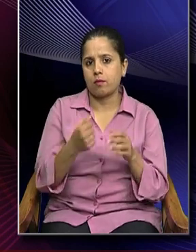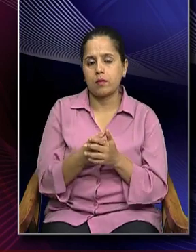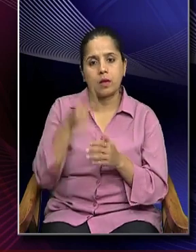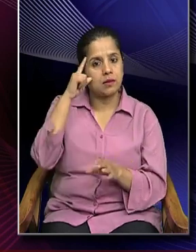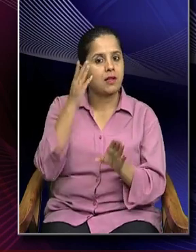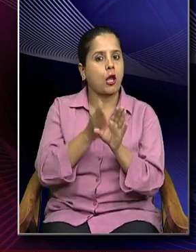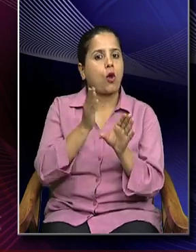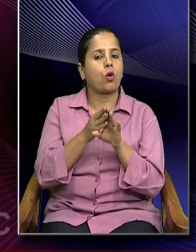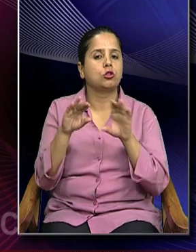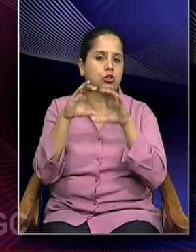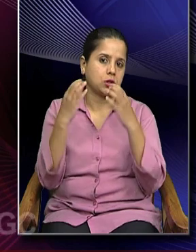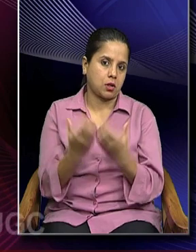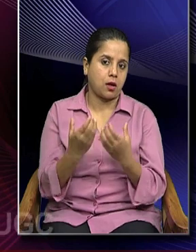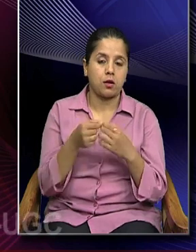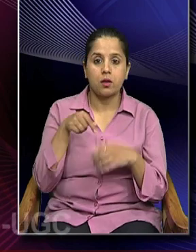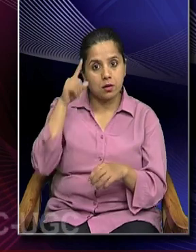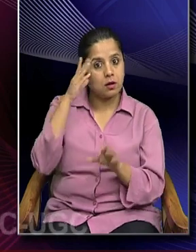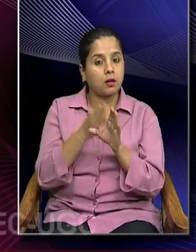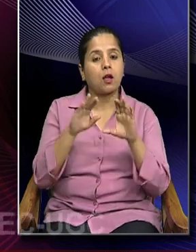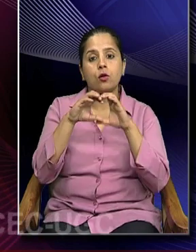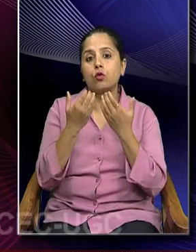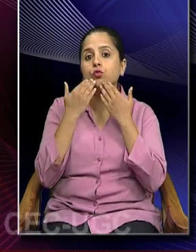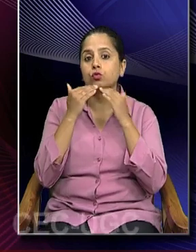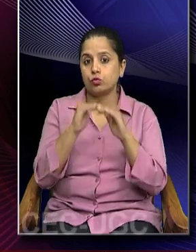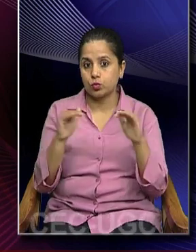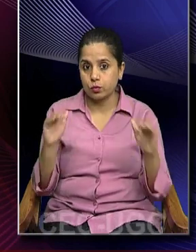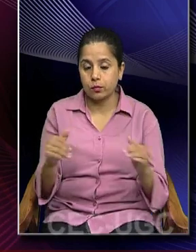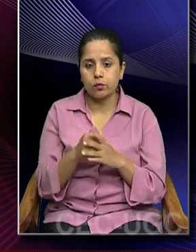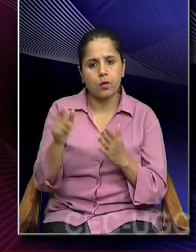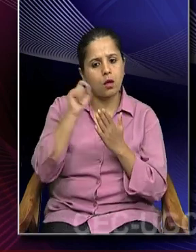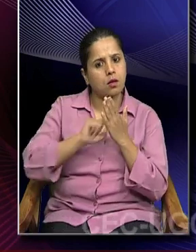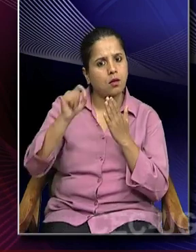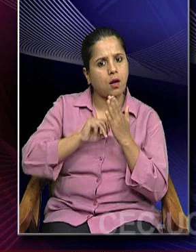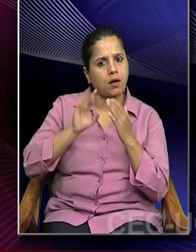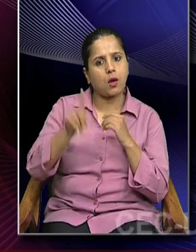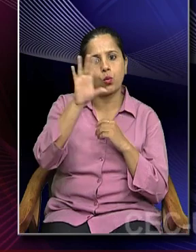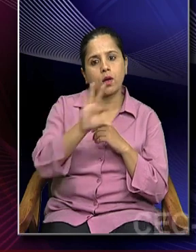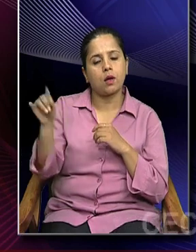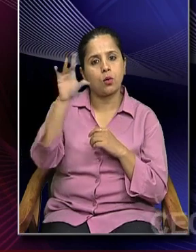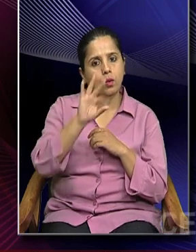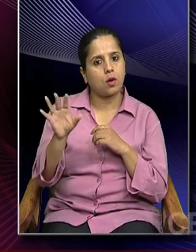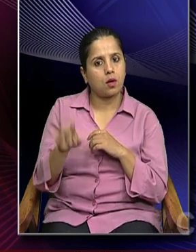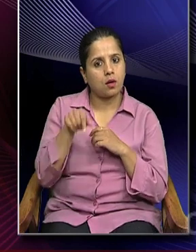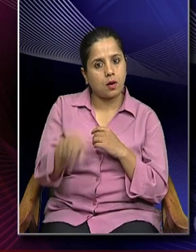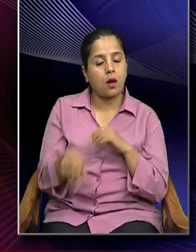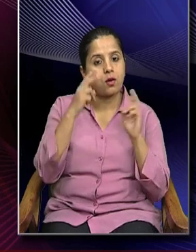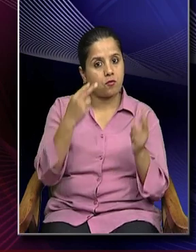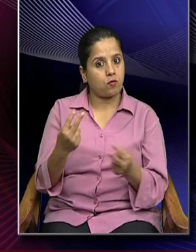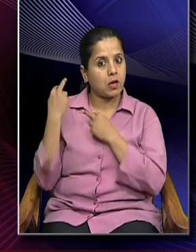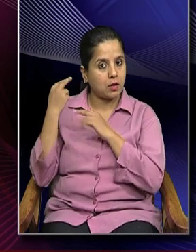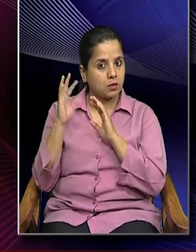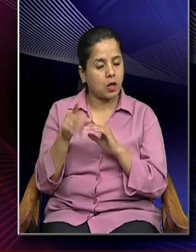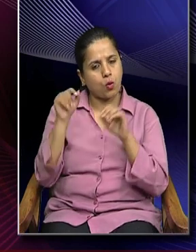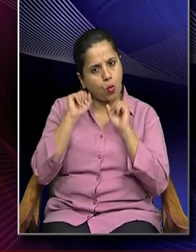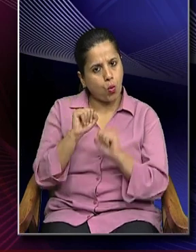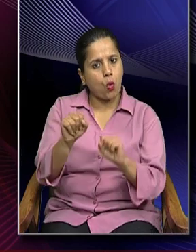psychology class. The psychology students write weekly the reflections on